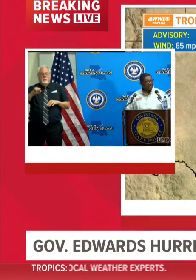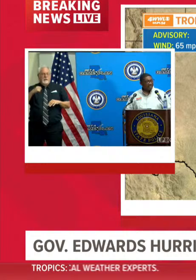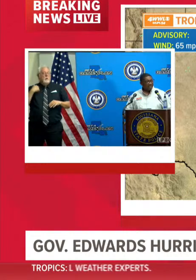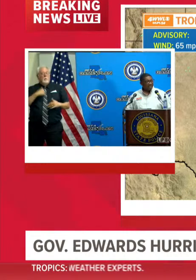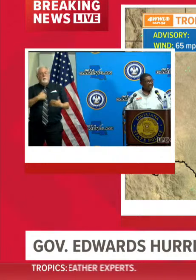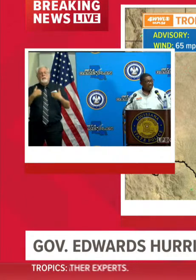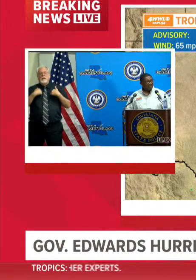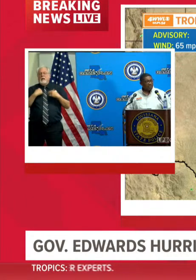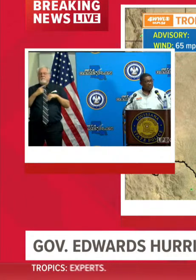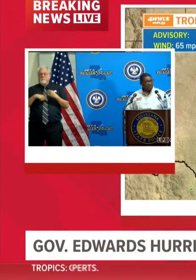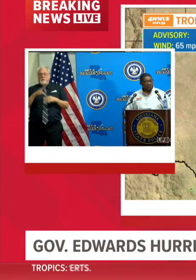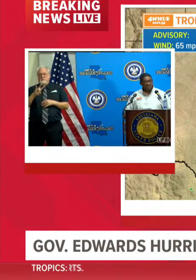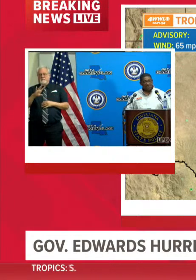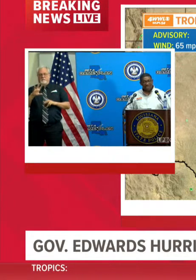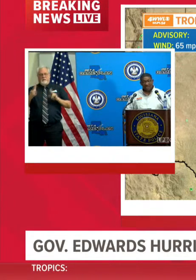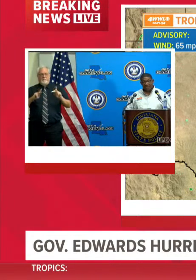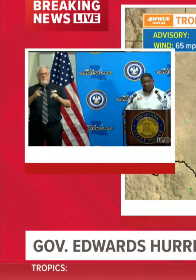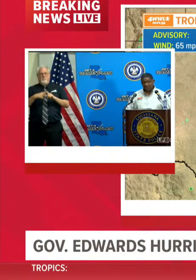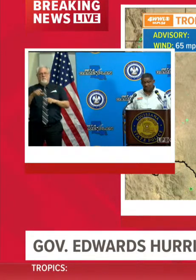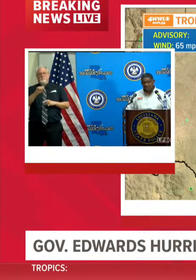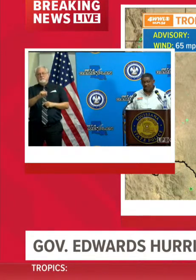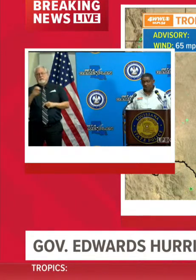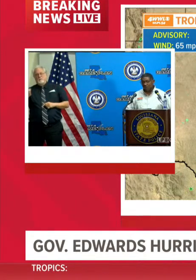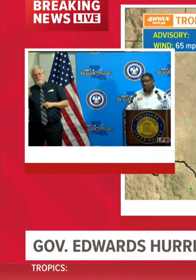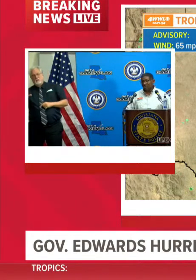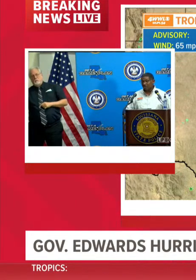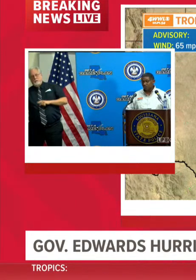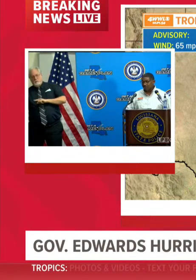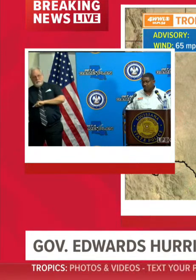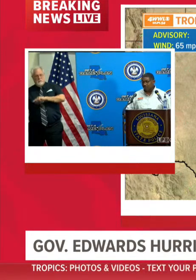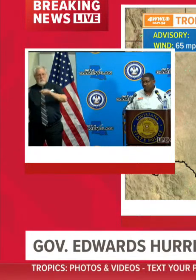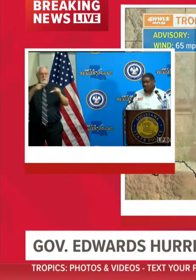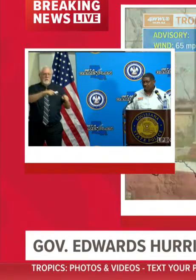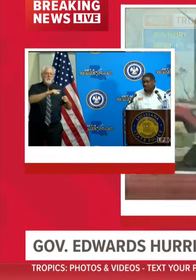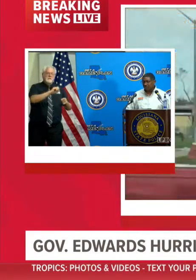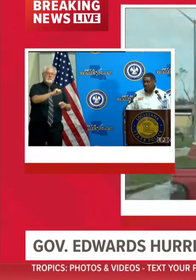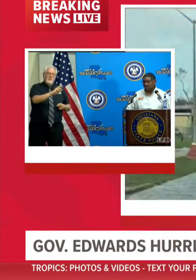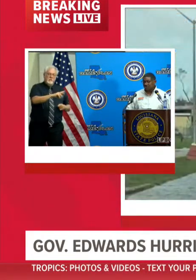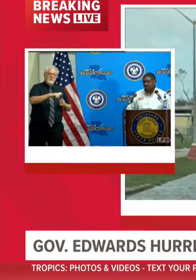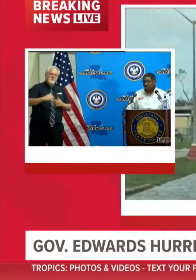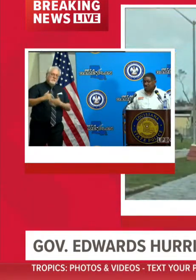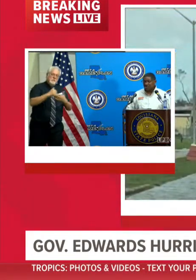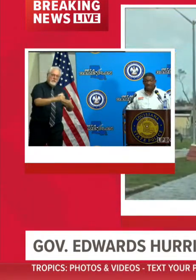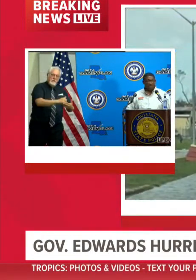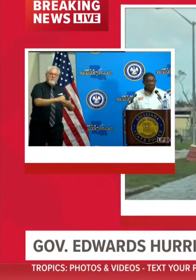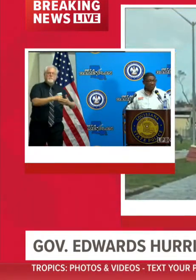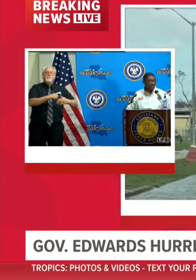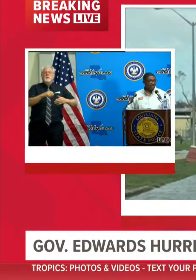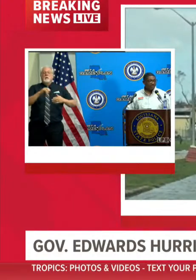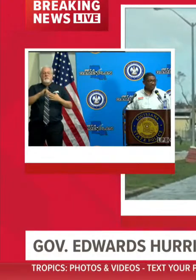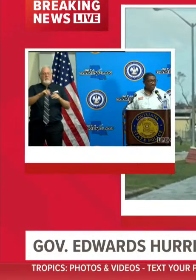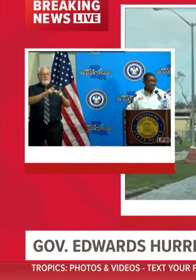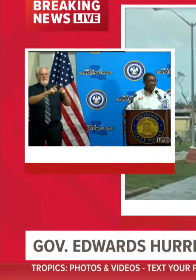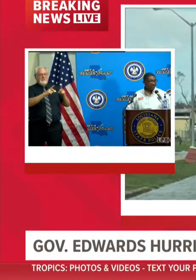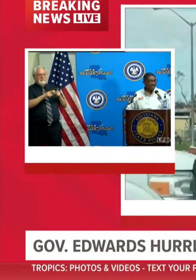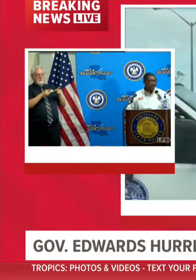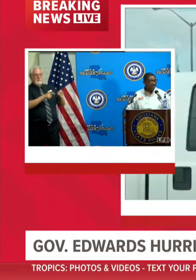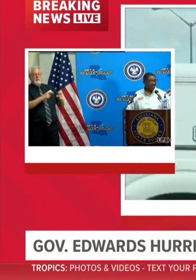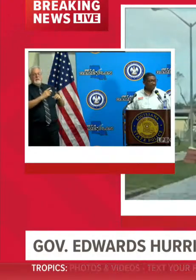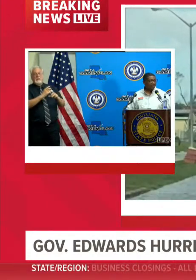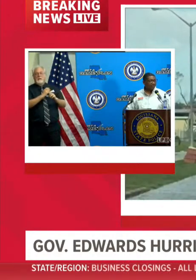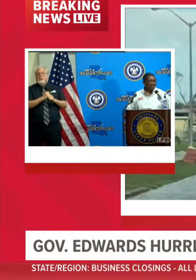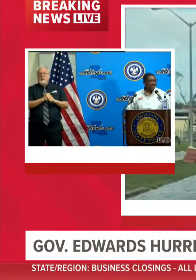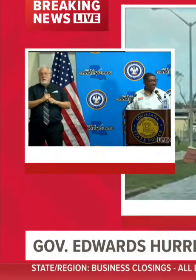75 individuals from southeast Louisiana over to southwest Louisiana to assist that district that received not